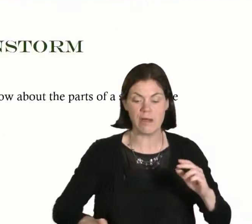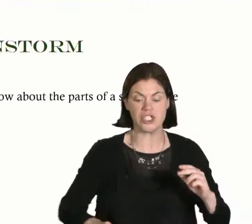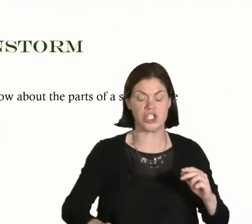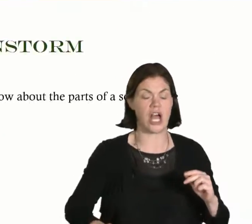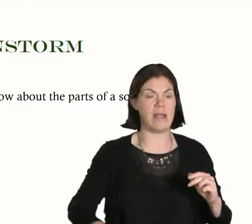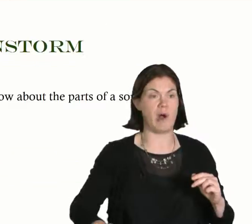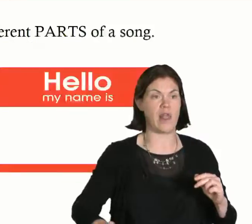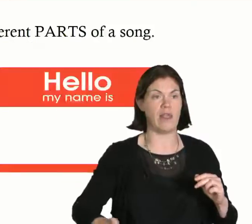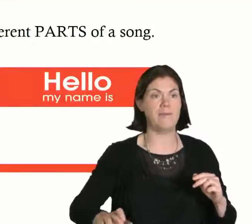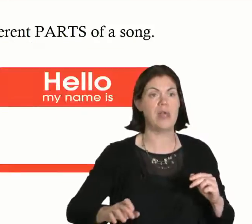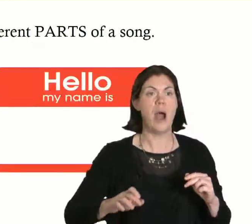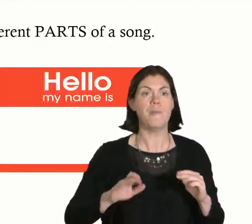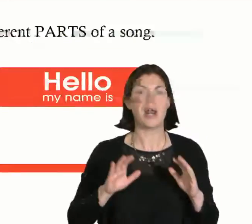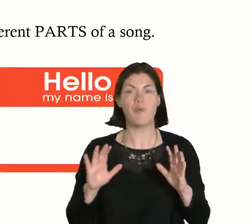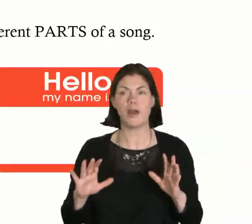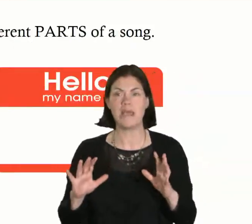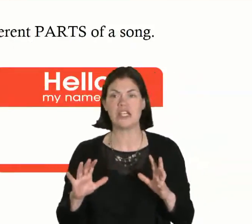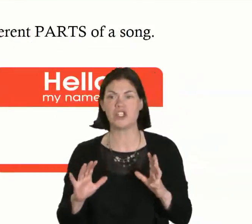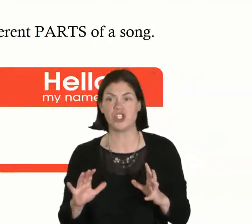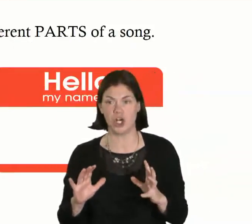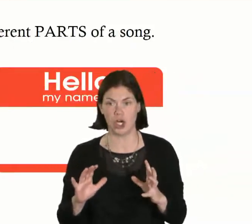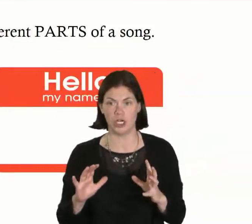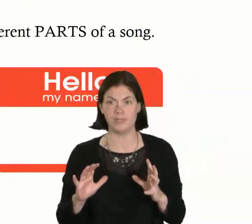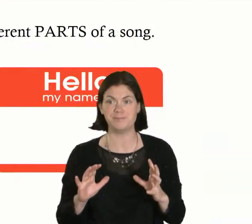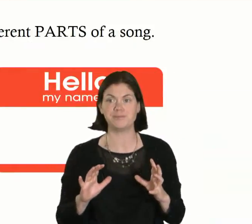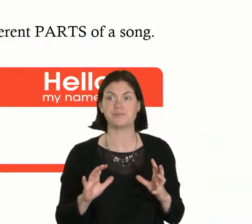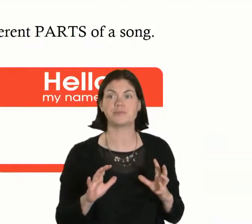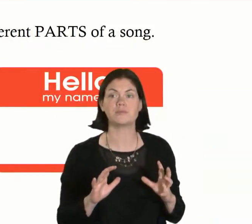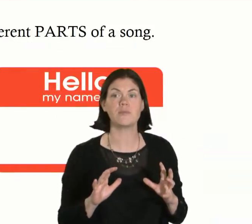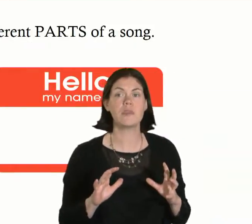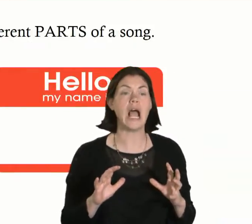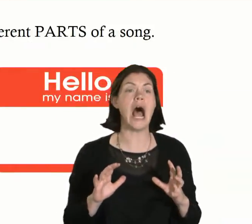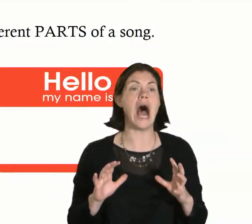too much time on them, but I want to make sure